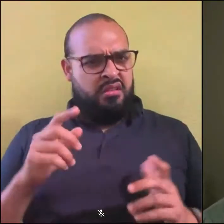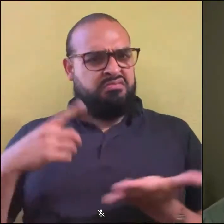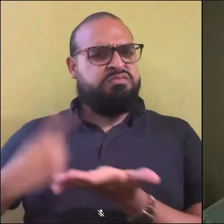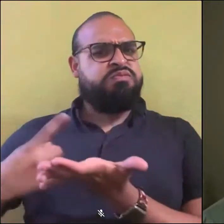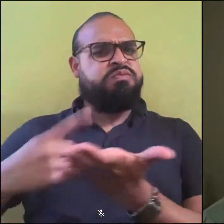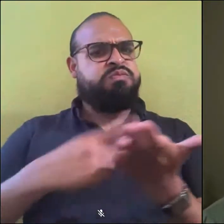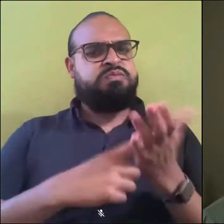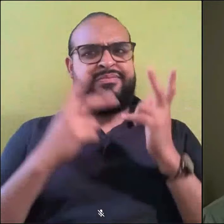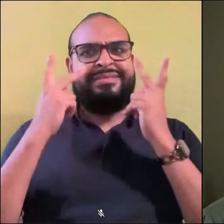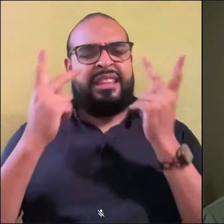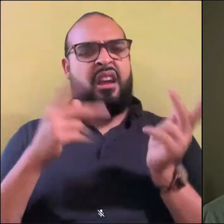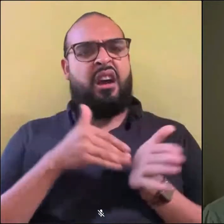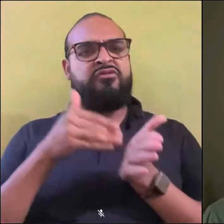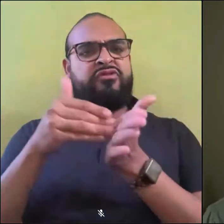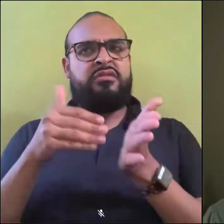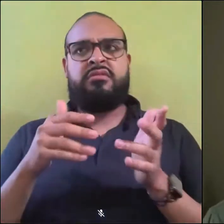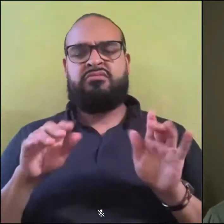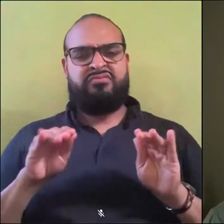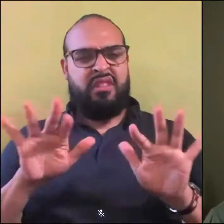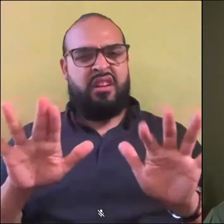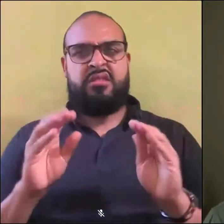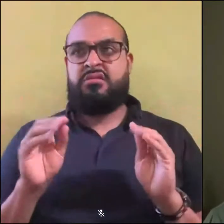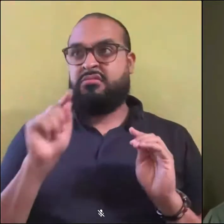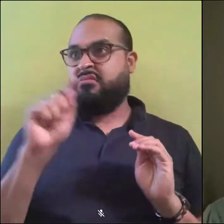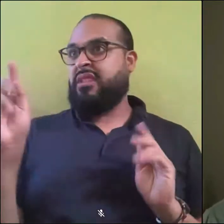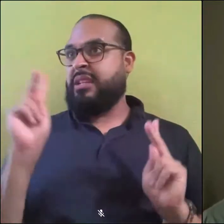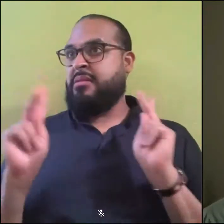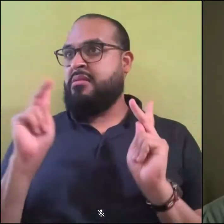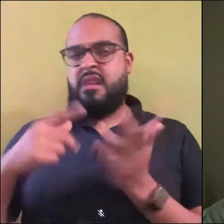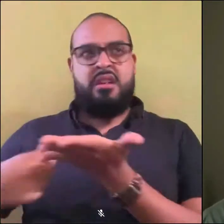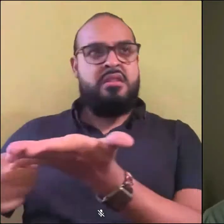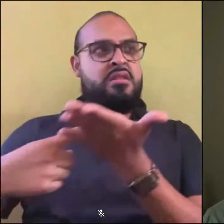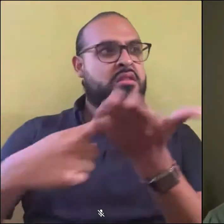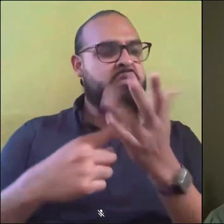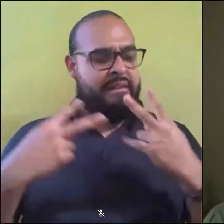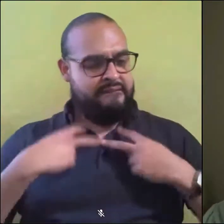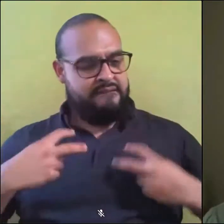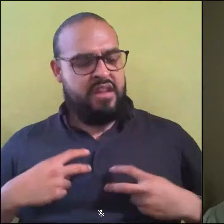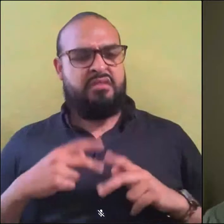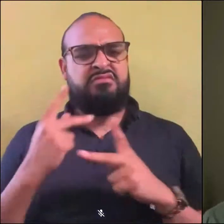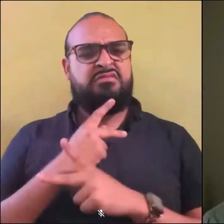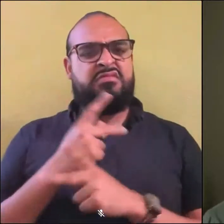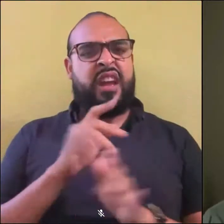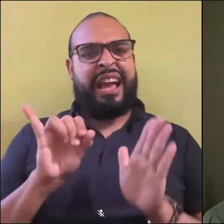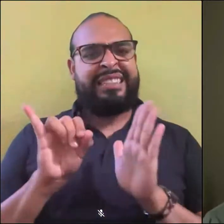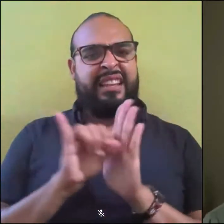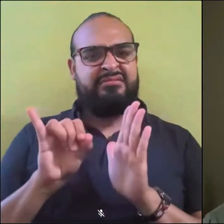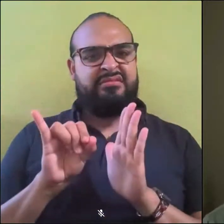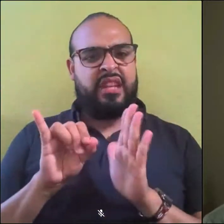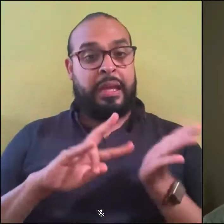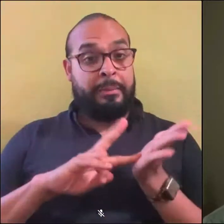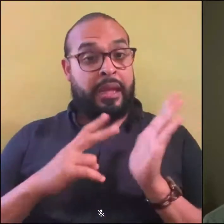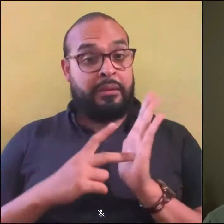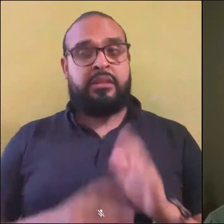are trying to understand more and more exactly how identity affects each of us, how it affects our colleagues, how it can